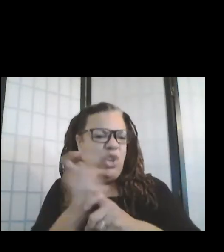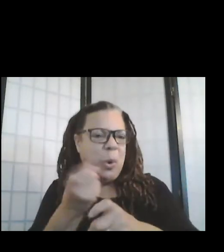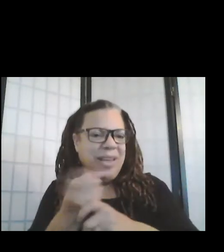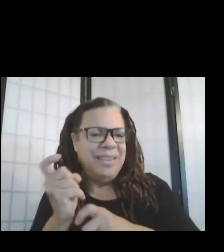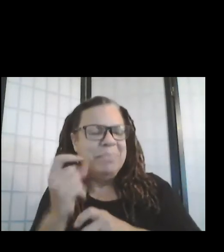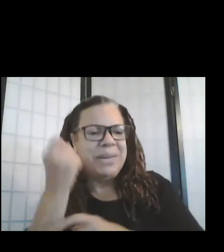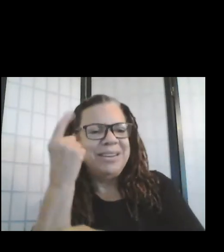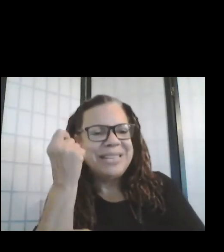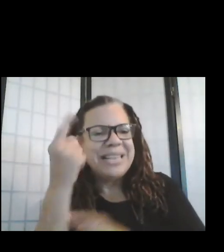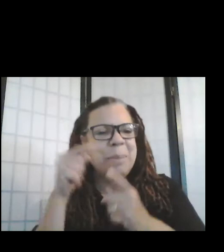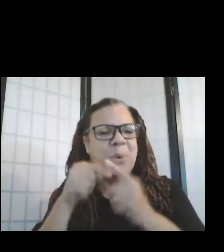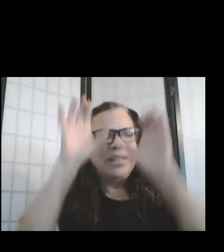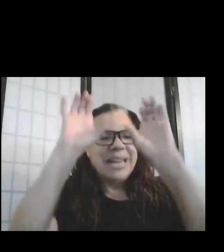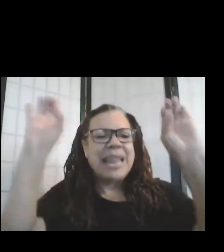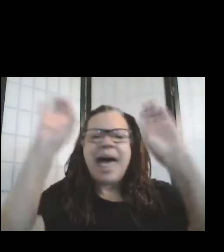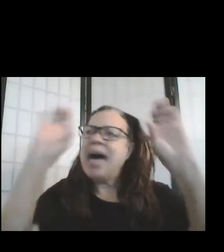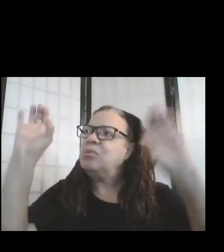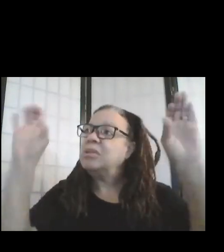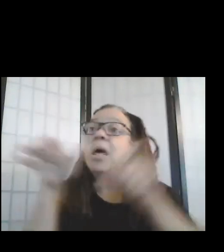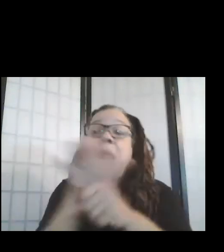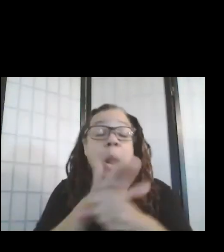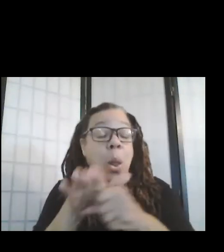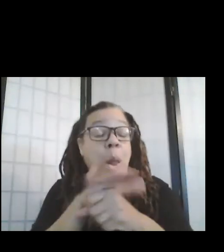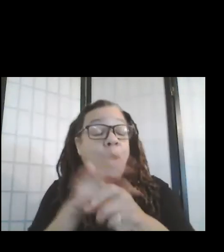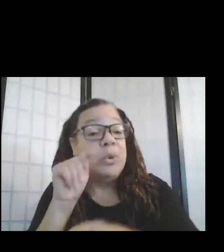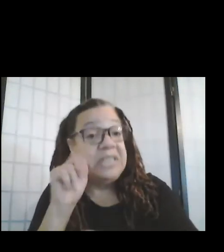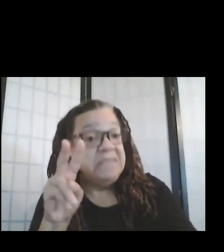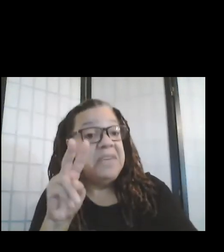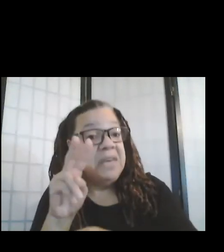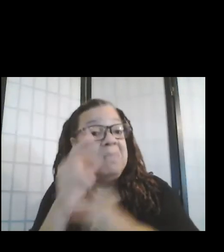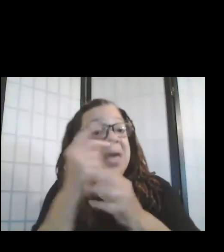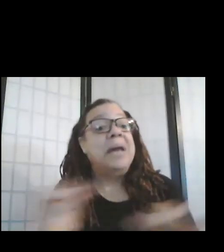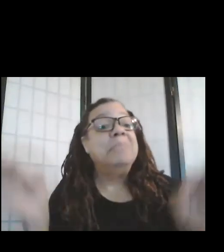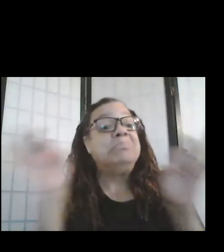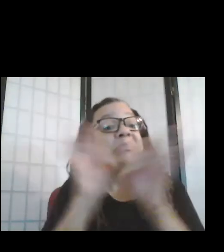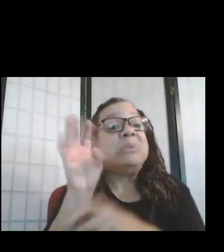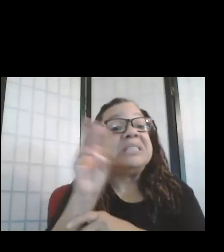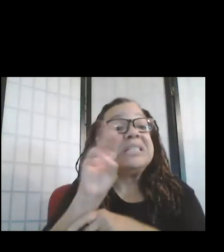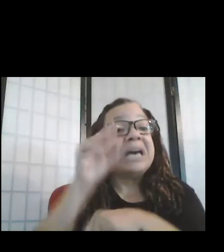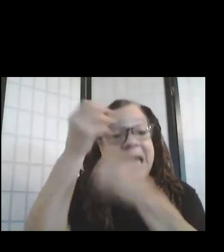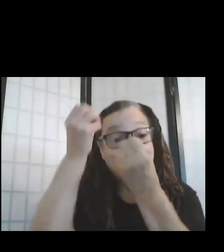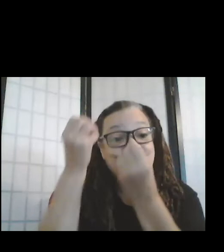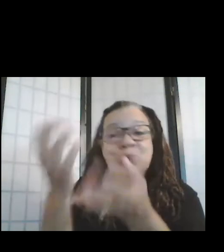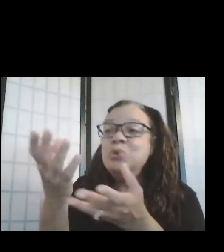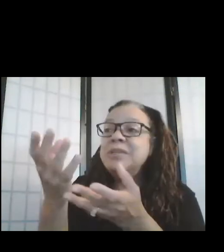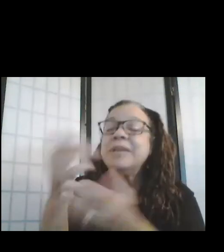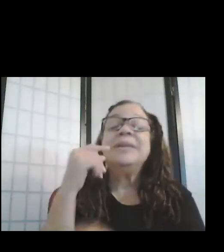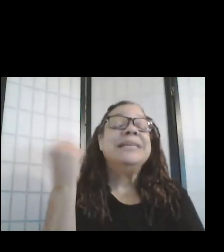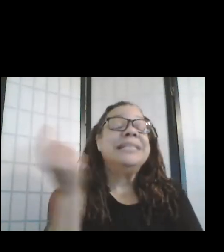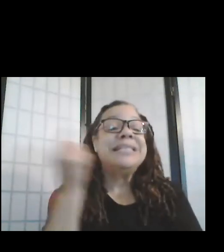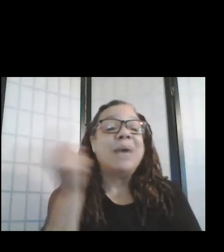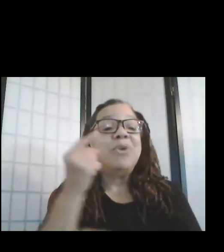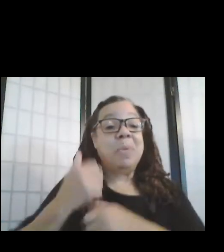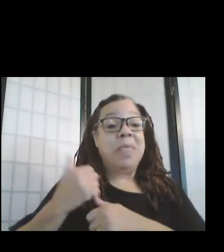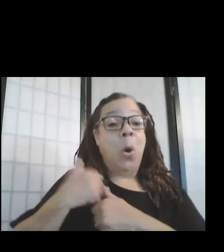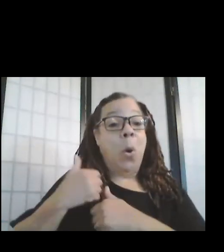made. A local TV station ran a feel-good feature on the 6 o'clock news. Someone from the Army Corps of